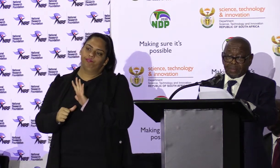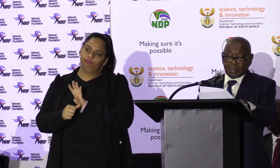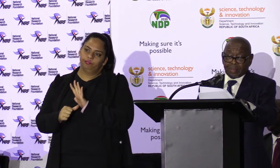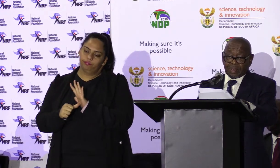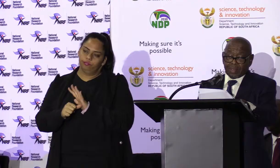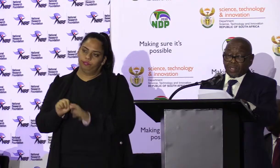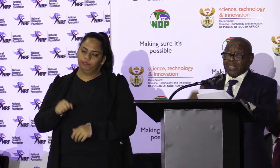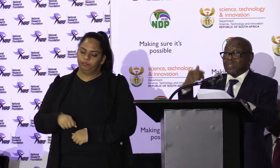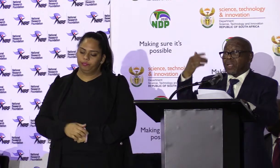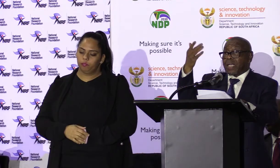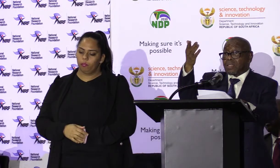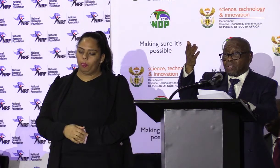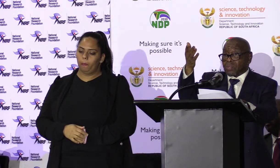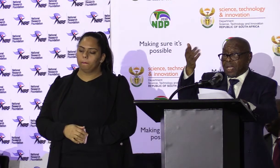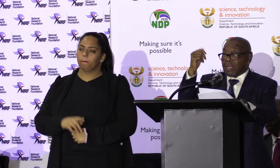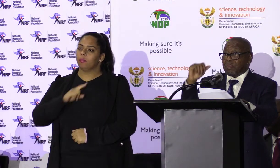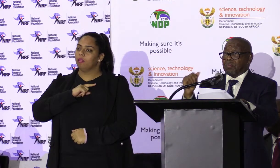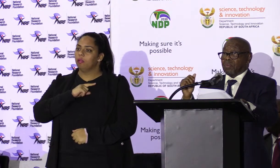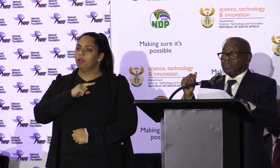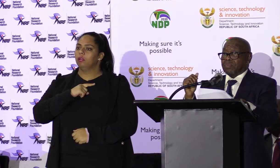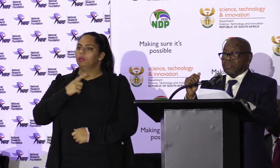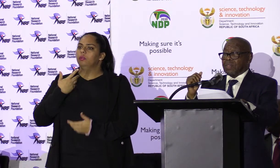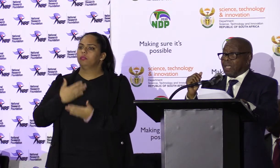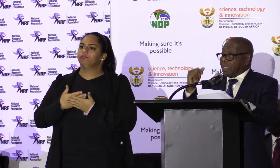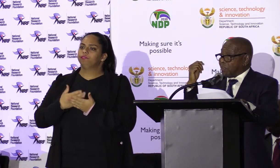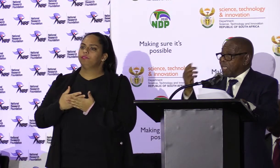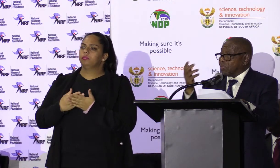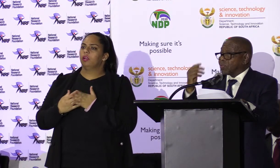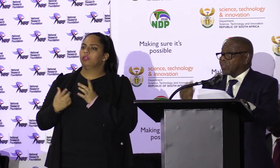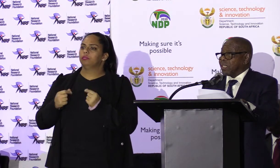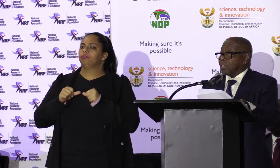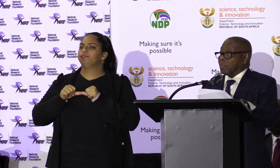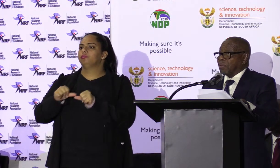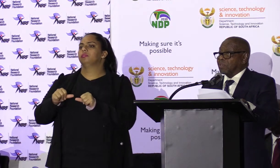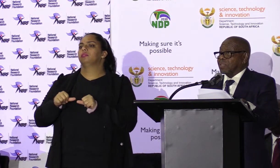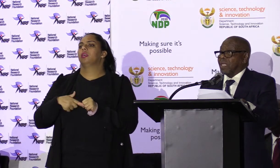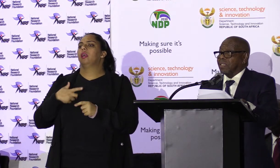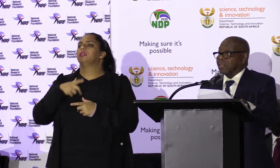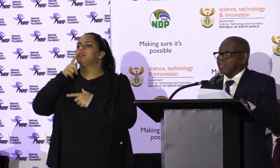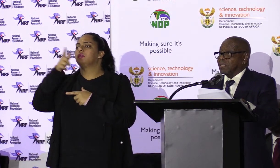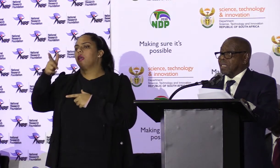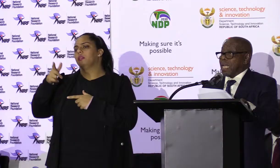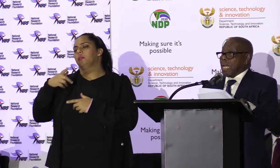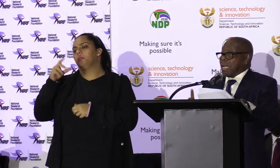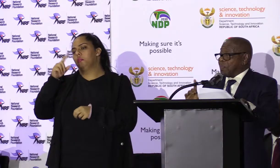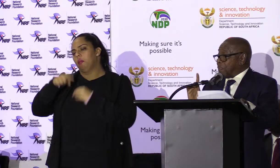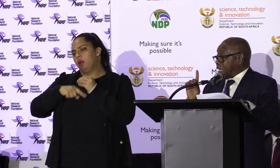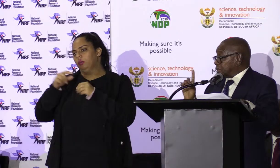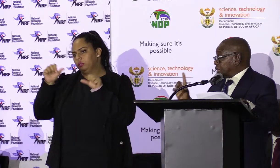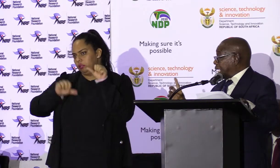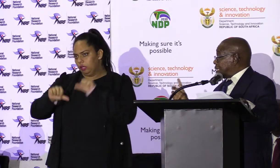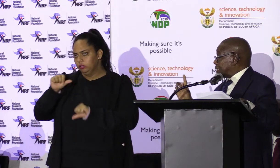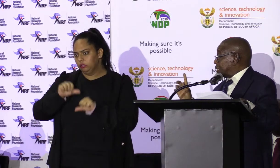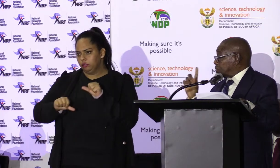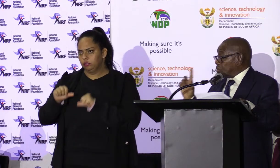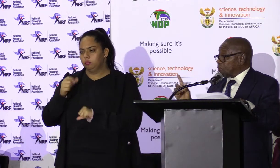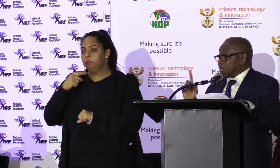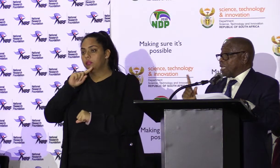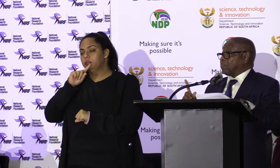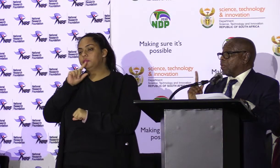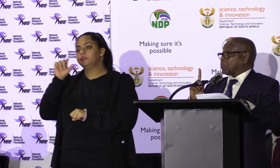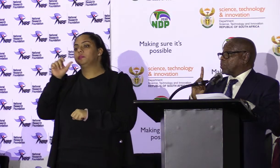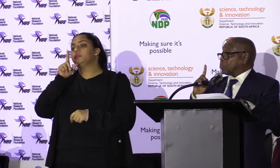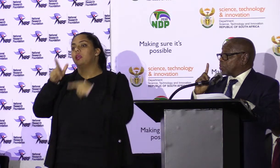important. So that we can go to young people and be able to tell them about science. But telling